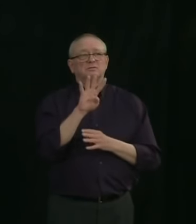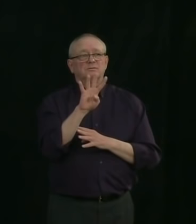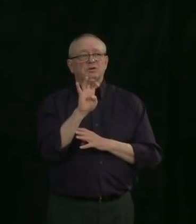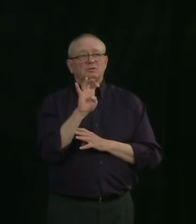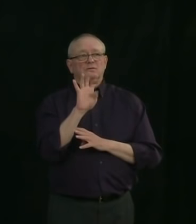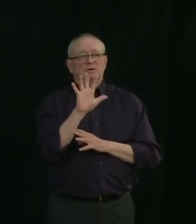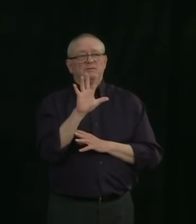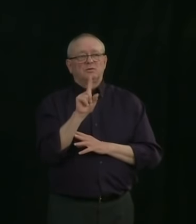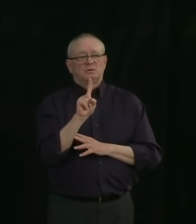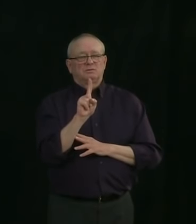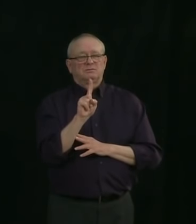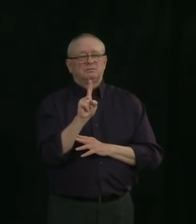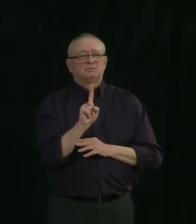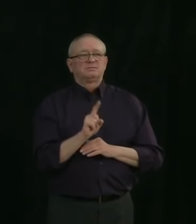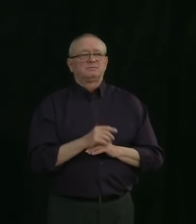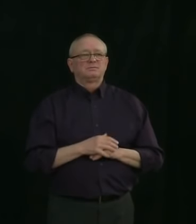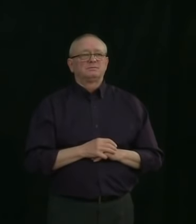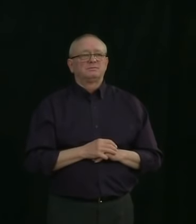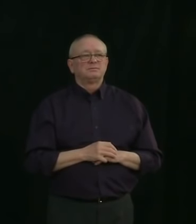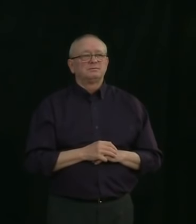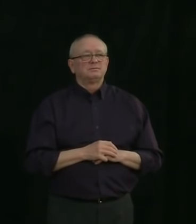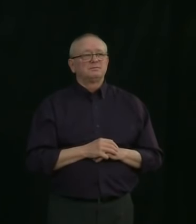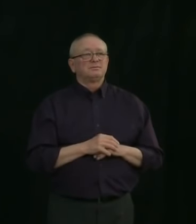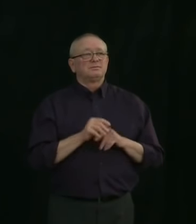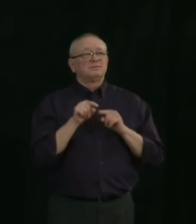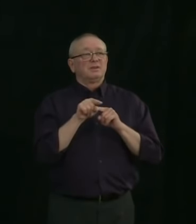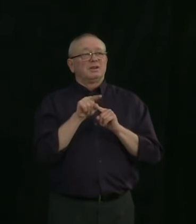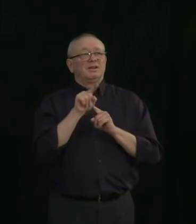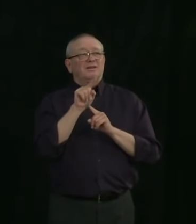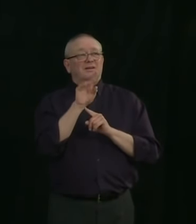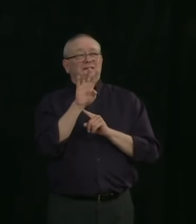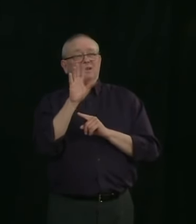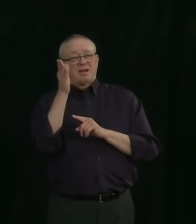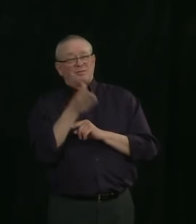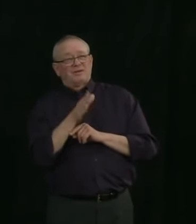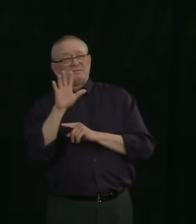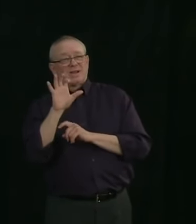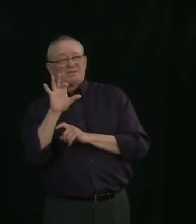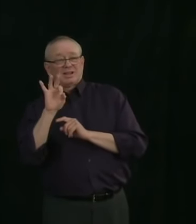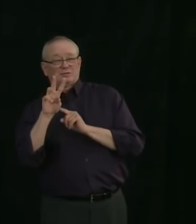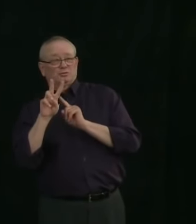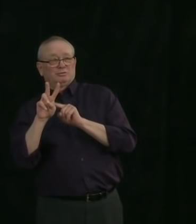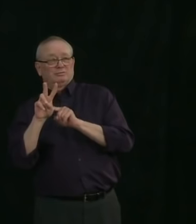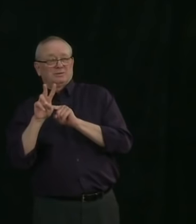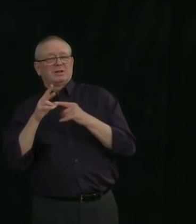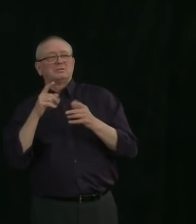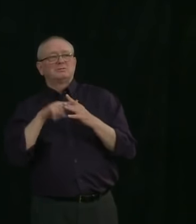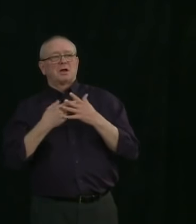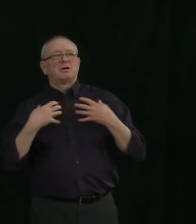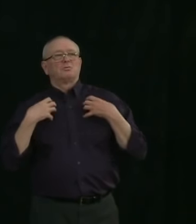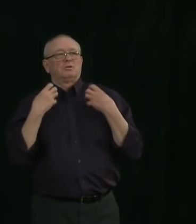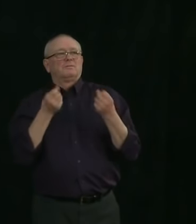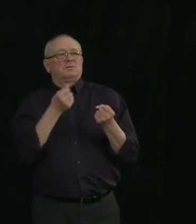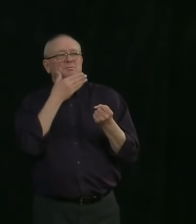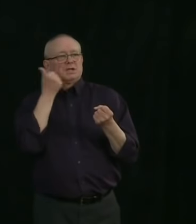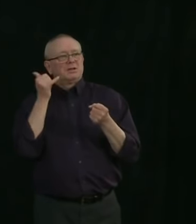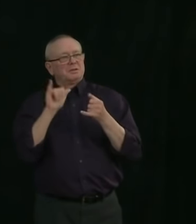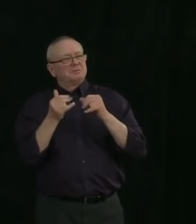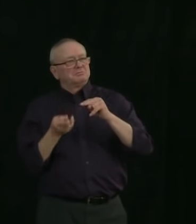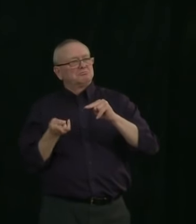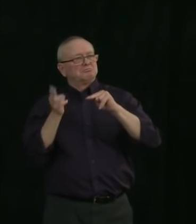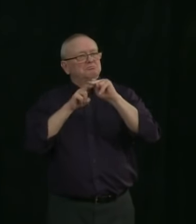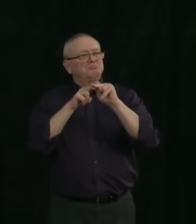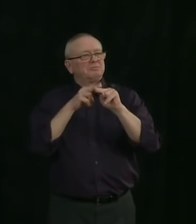1,451. Of these, 592 people have recovered. This is 74 more than yesterday.